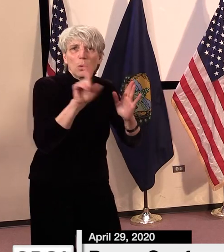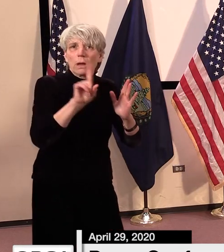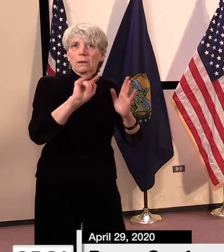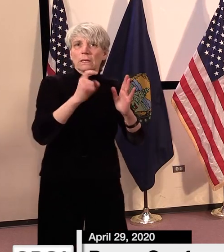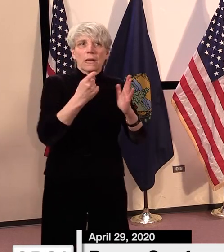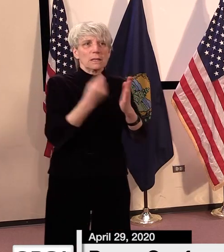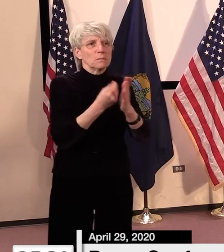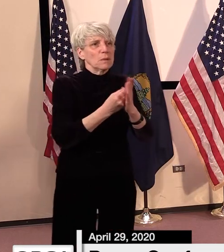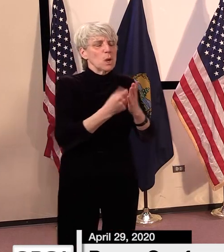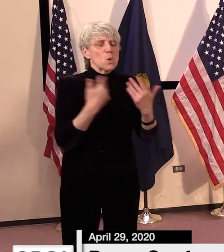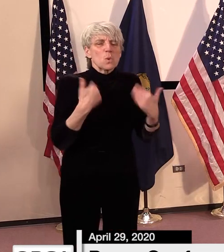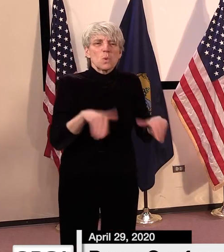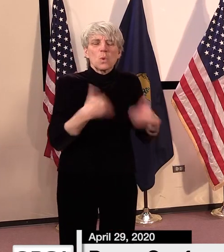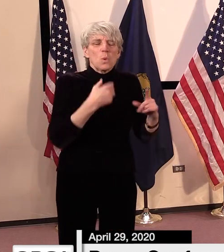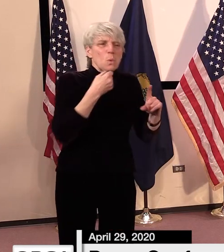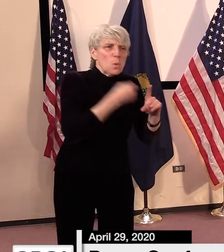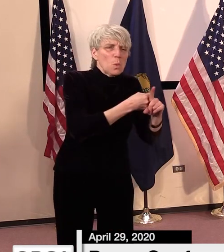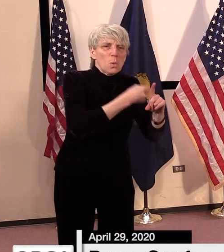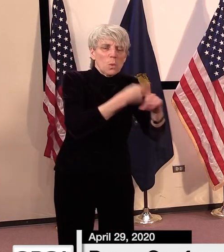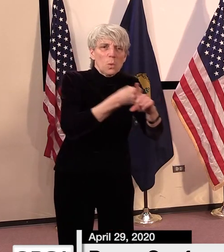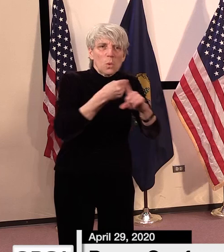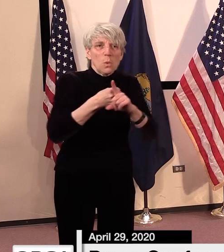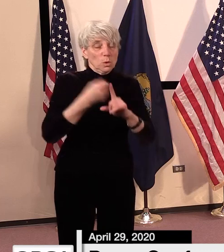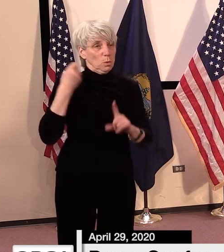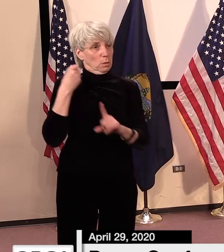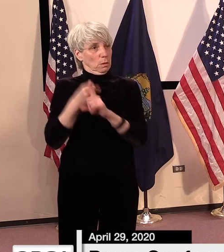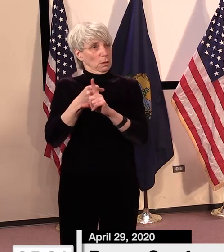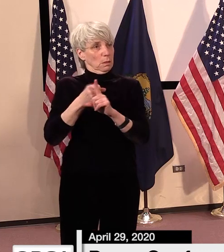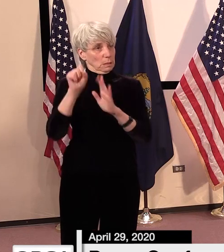a very vast deficit